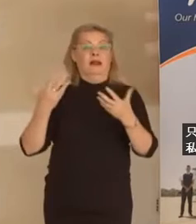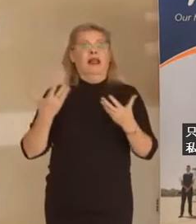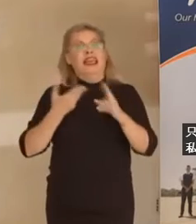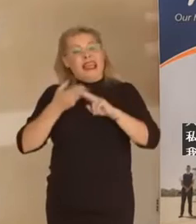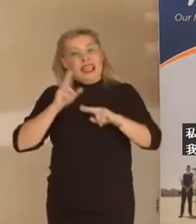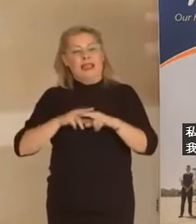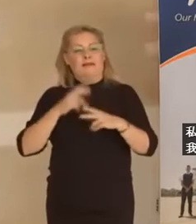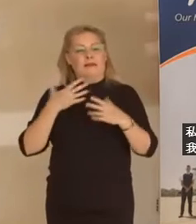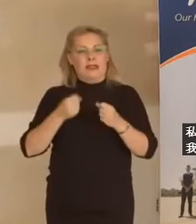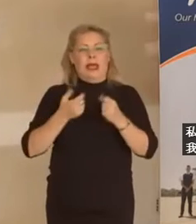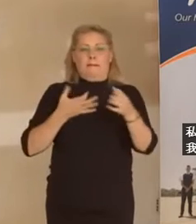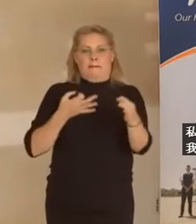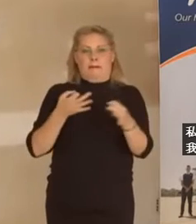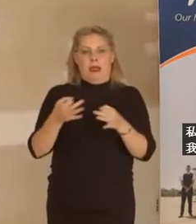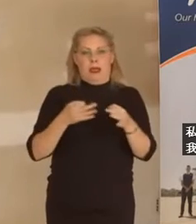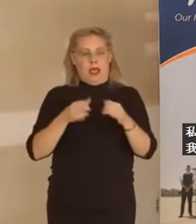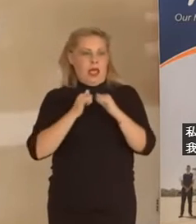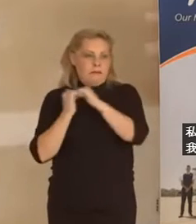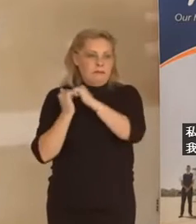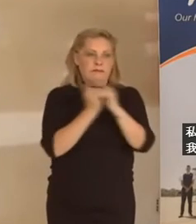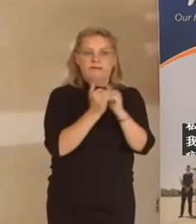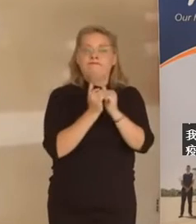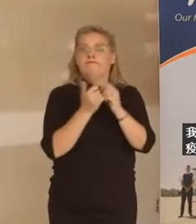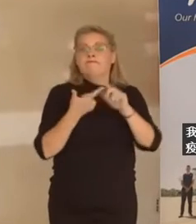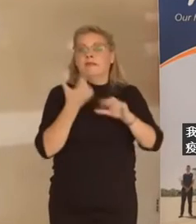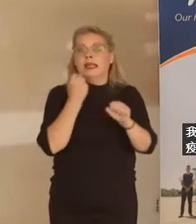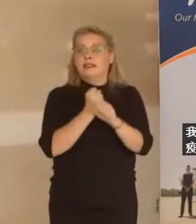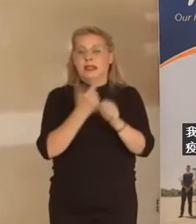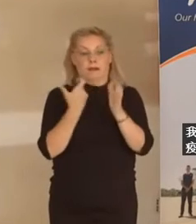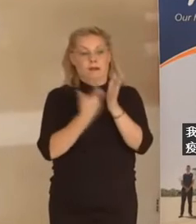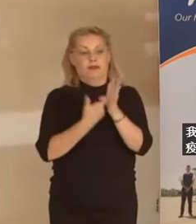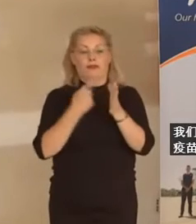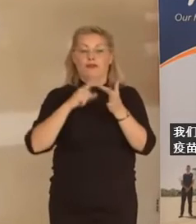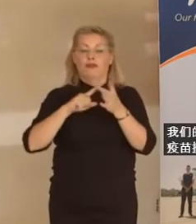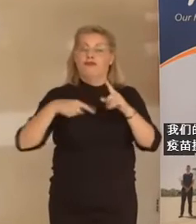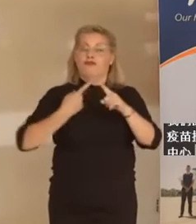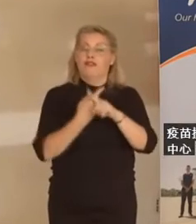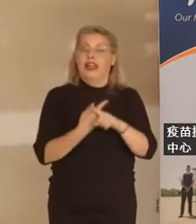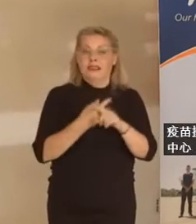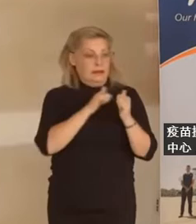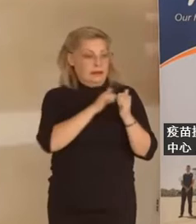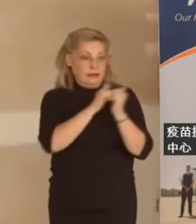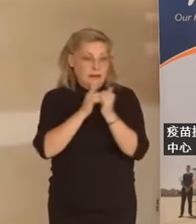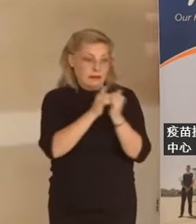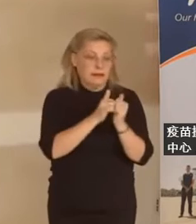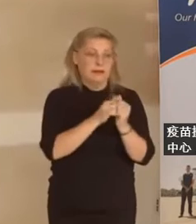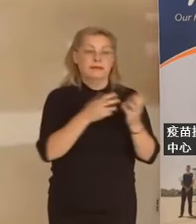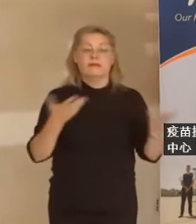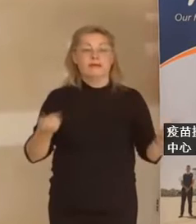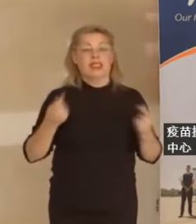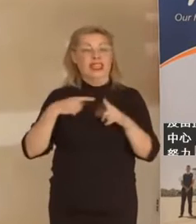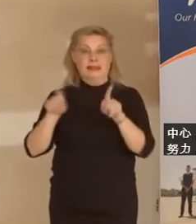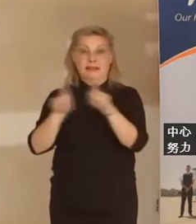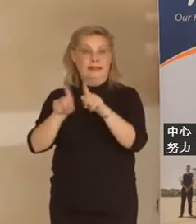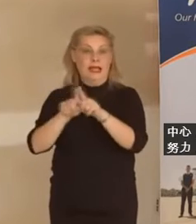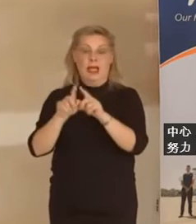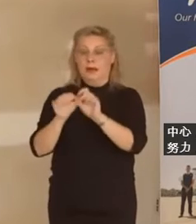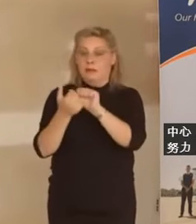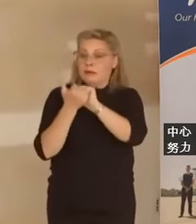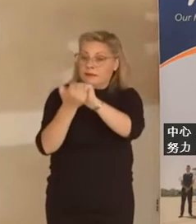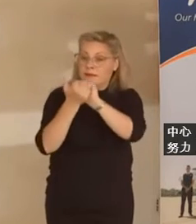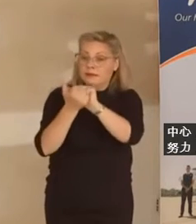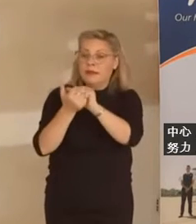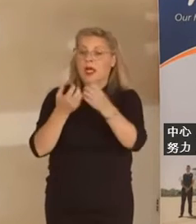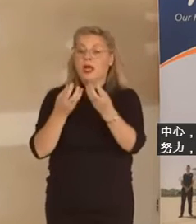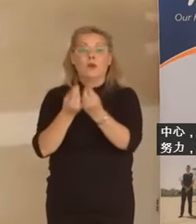private sector to make investments. When it comes to our vaccination program, we've set up the hubs, but we need people to continue to make that effort, as